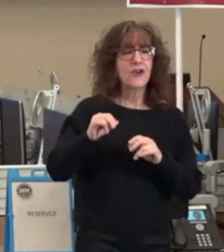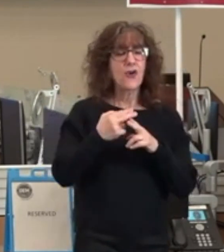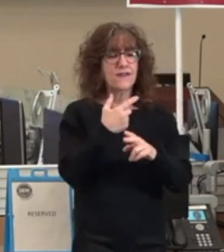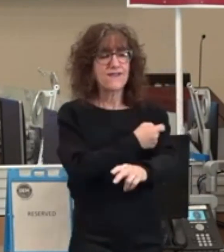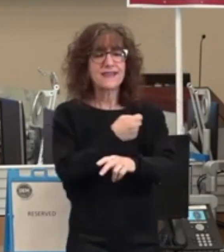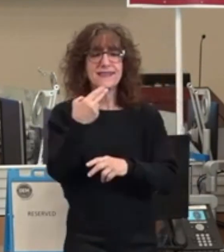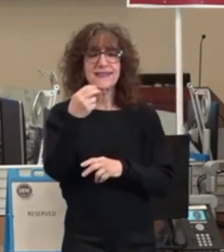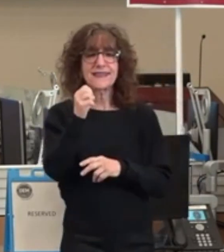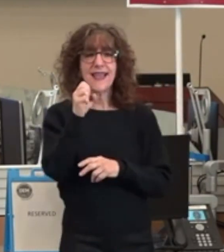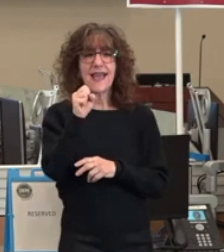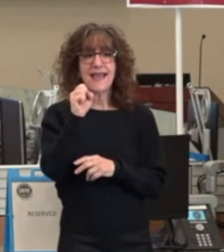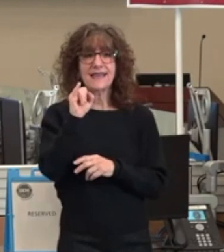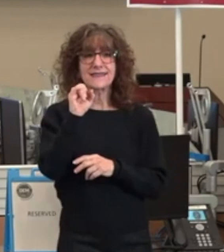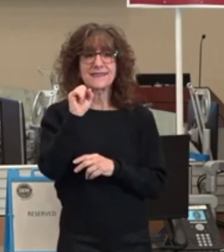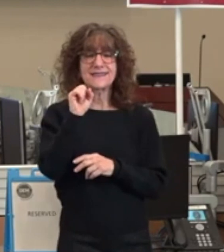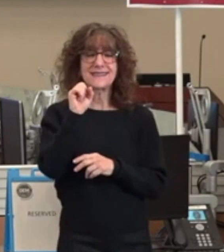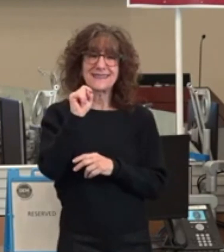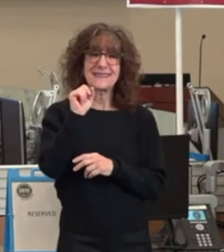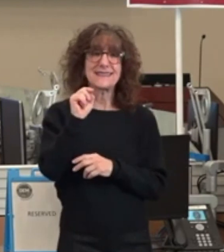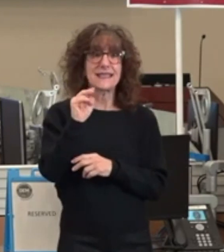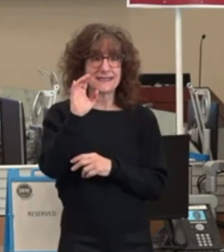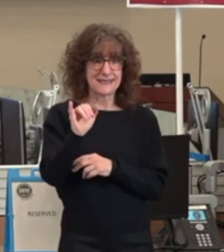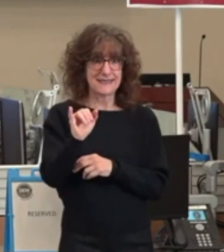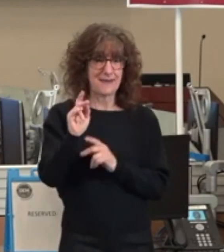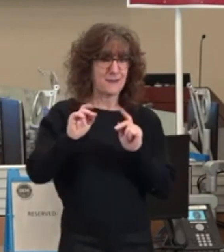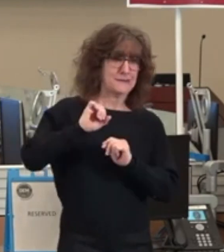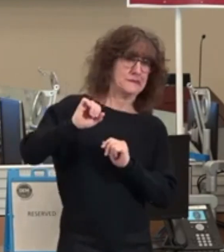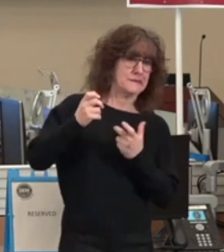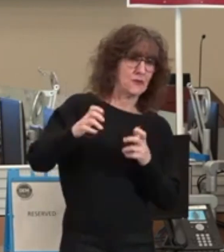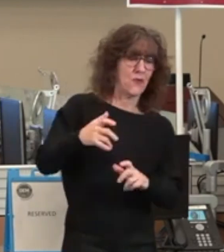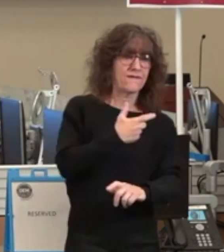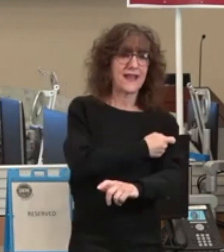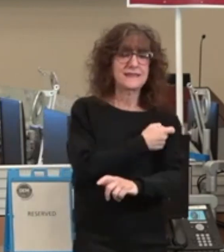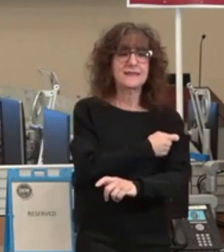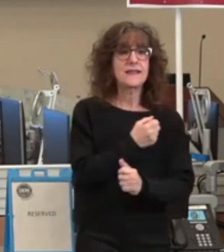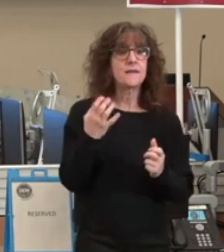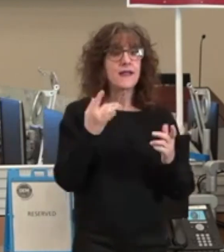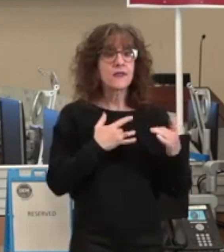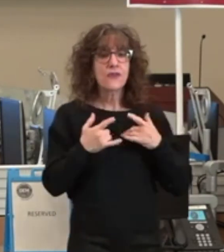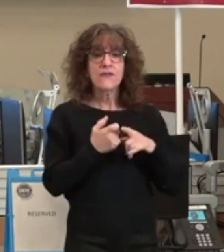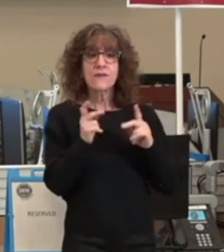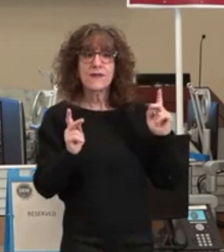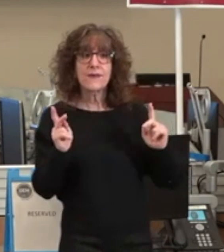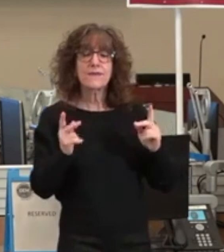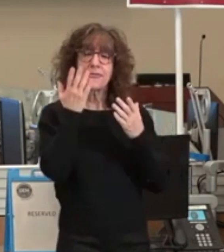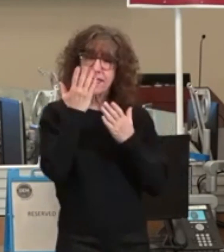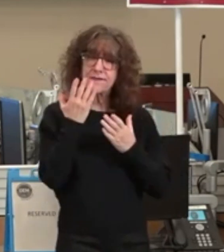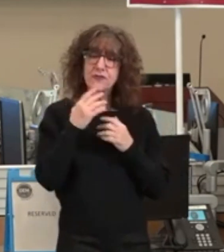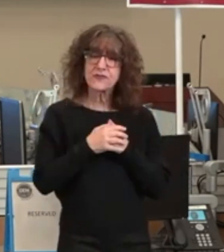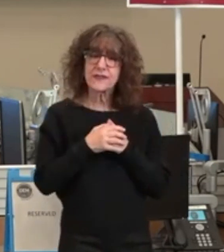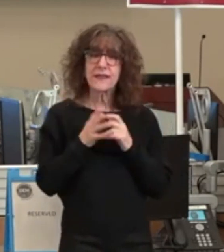lot lately, and I've heard many concerns from our residents. That's because, unfortunately,